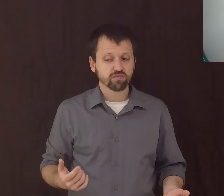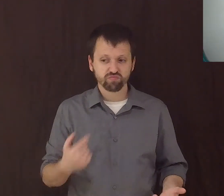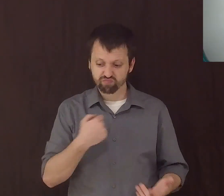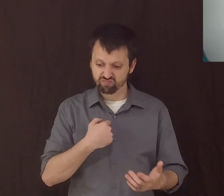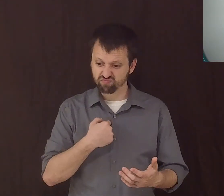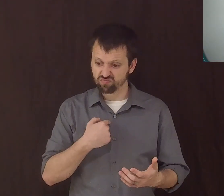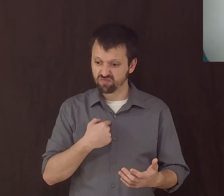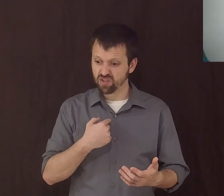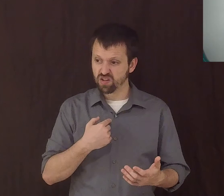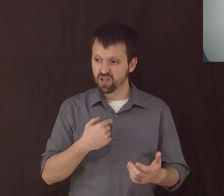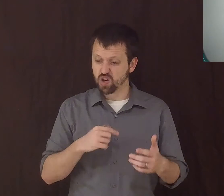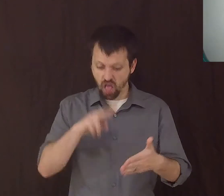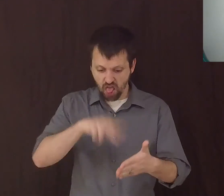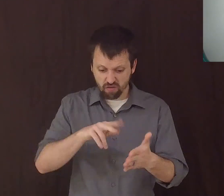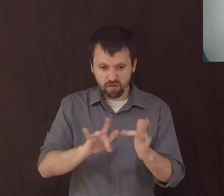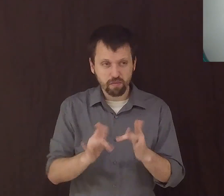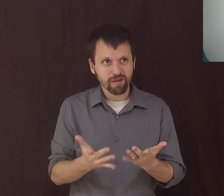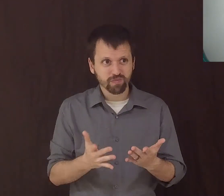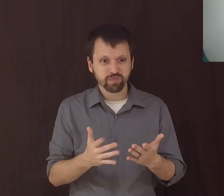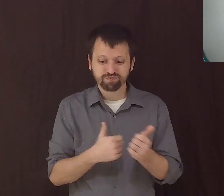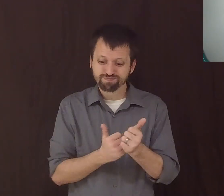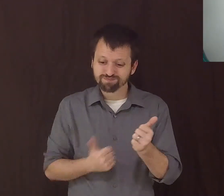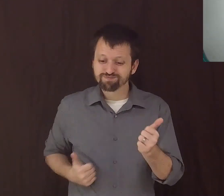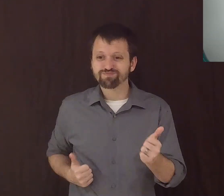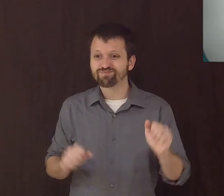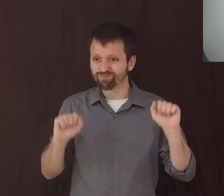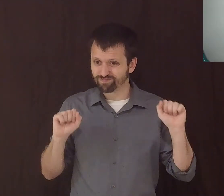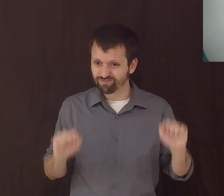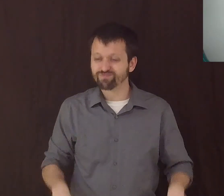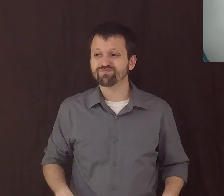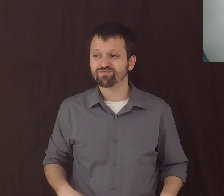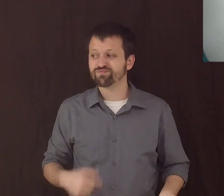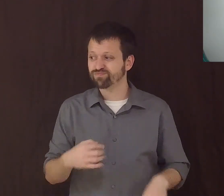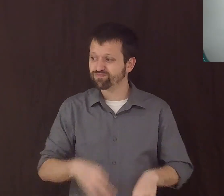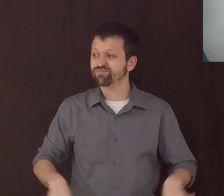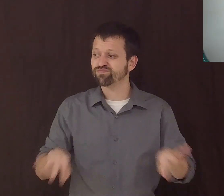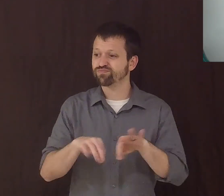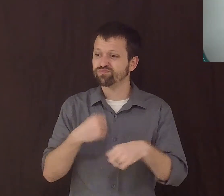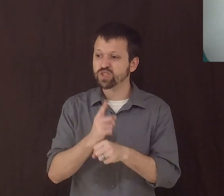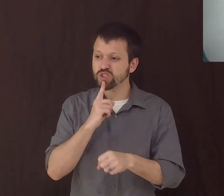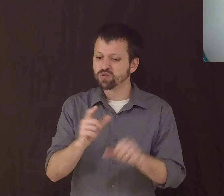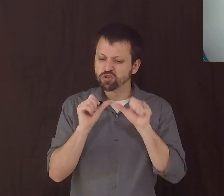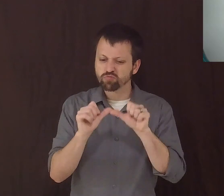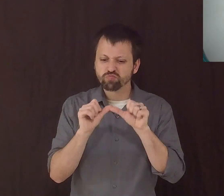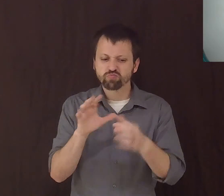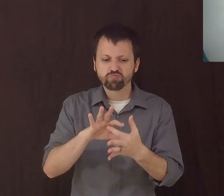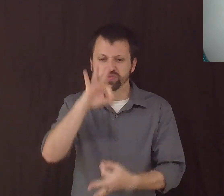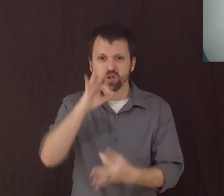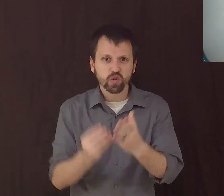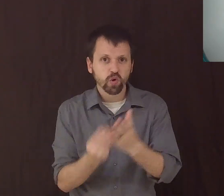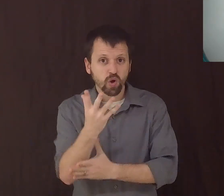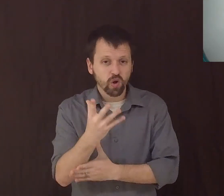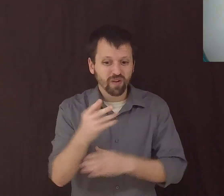not feeding myself during this time period spiritually to make sure I'm strong and make sure that I come through this adversity strong, you know, because God wants us to be a